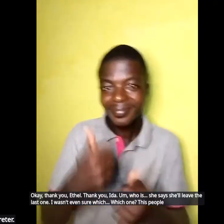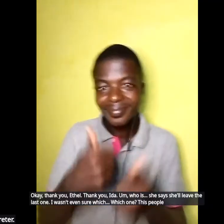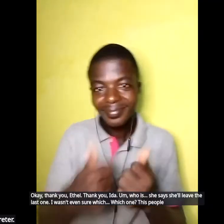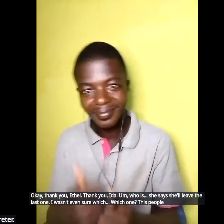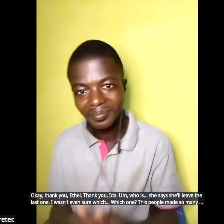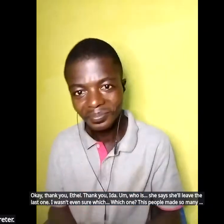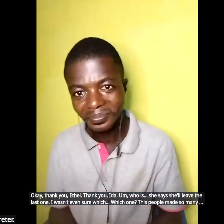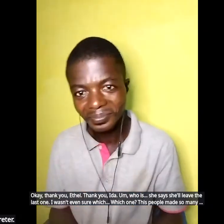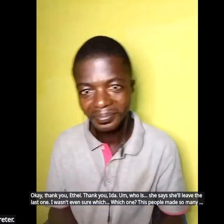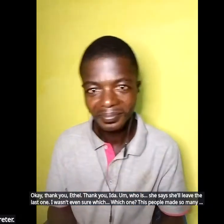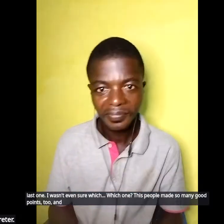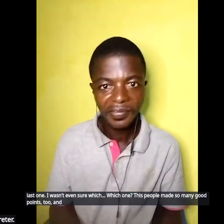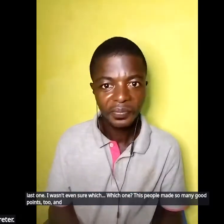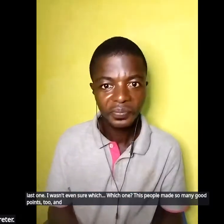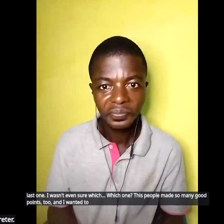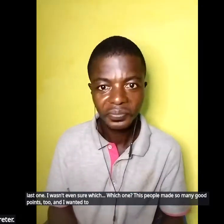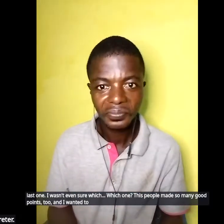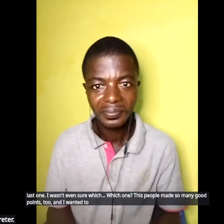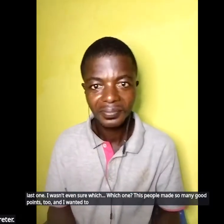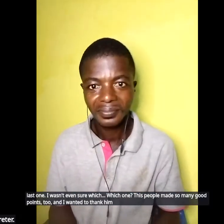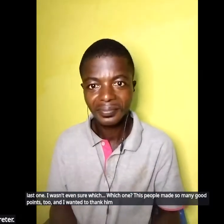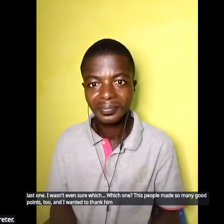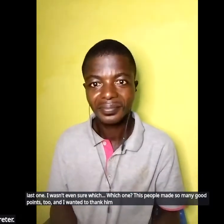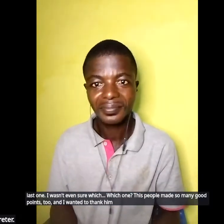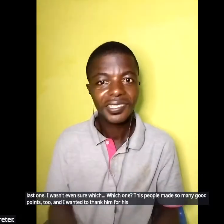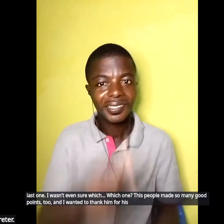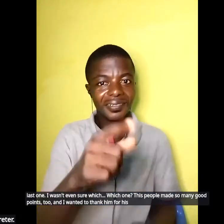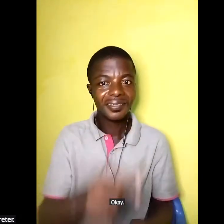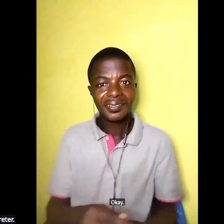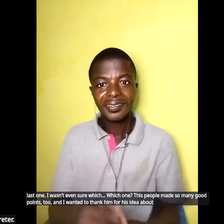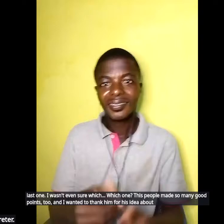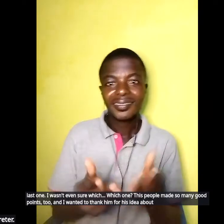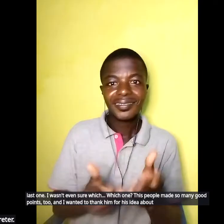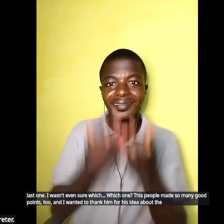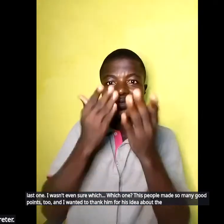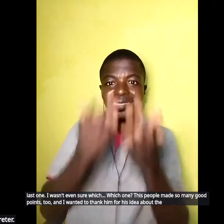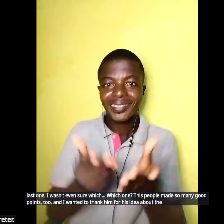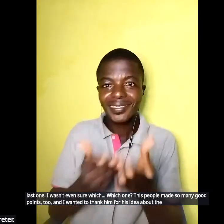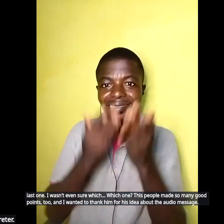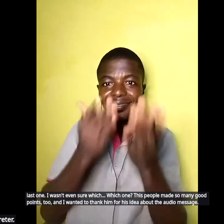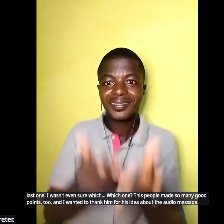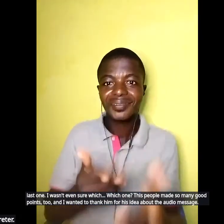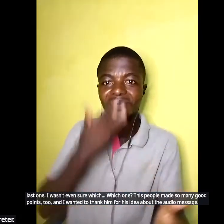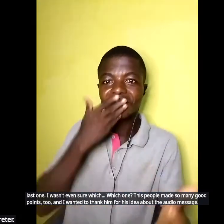good points too, and I wanted to thank him for his idea about the audio message.